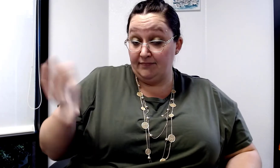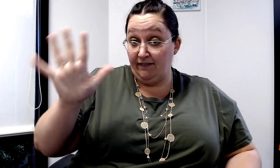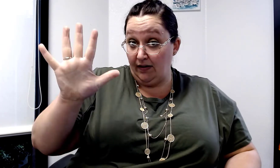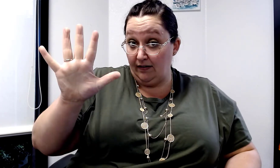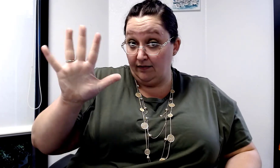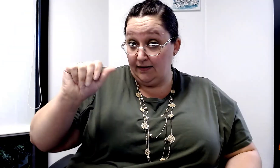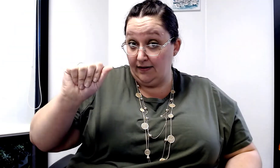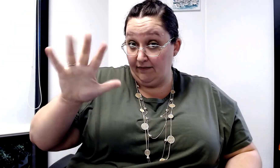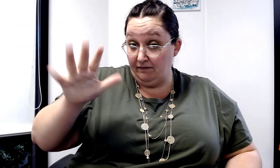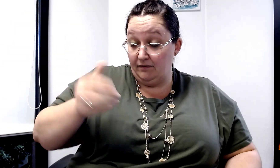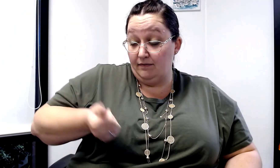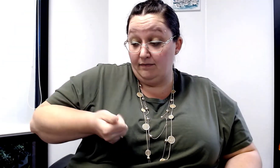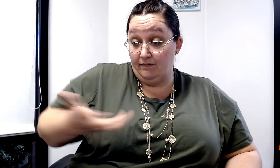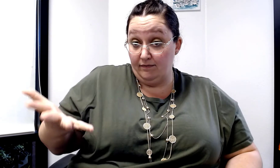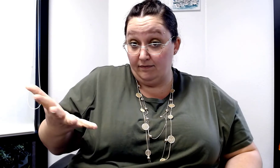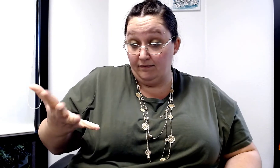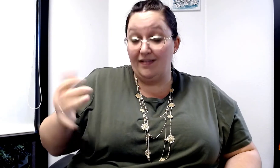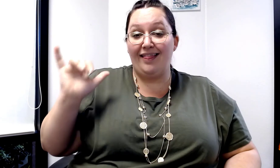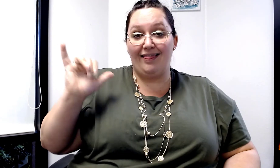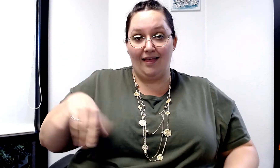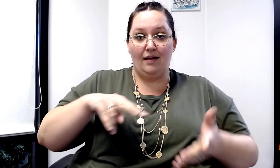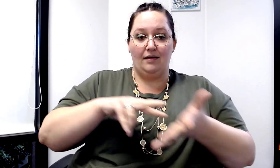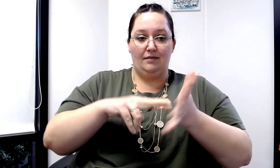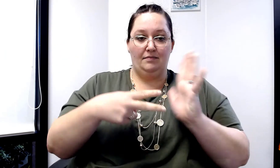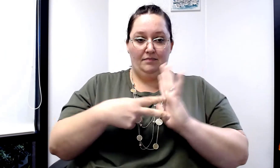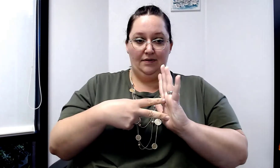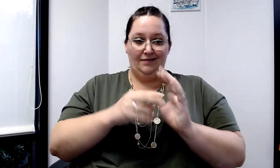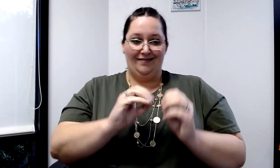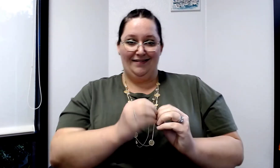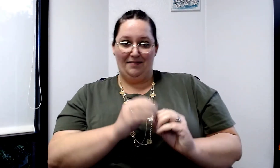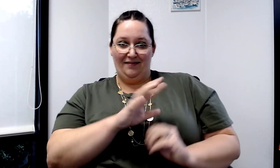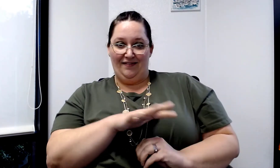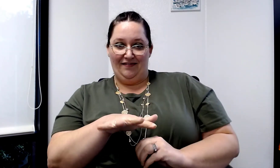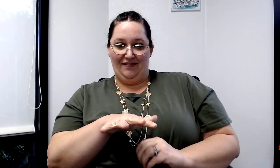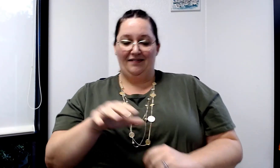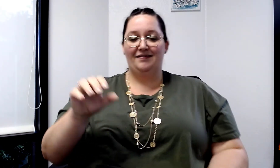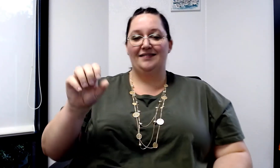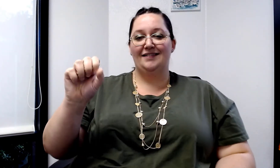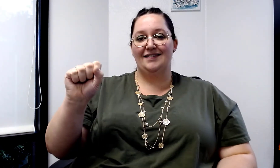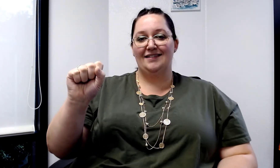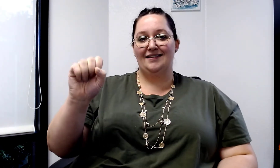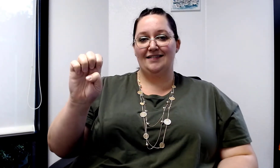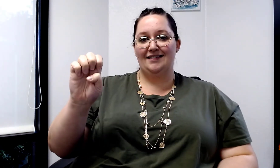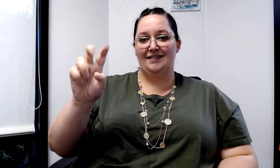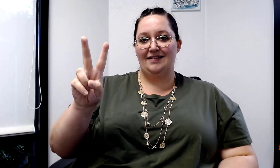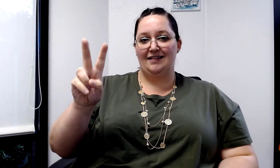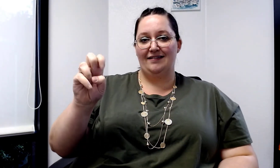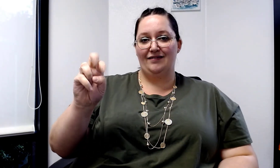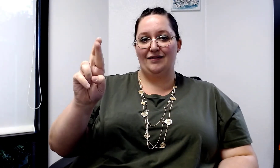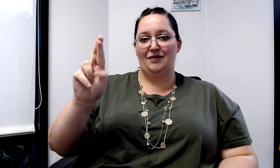Few, A to W, but if you go A to 5, that sign is number 55, several.